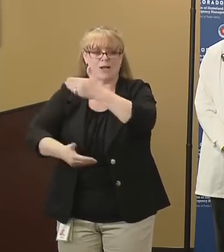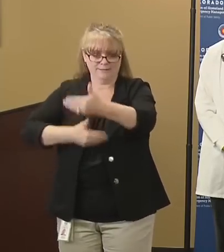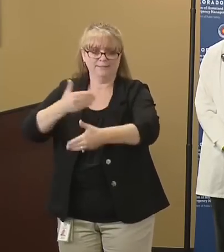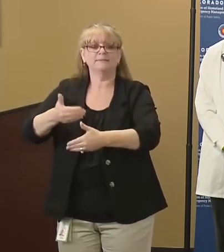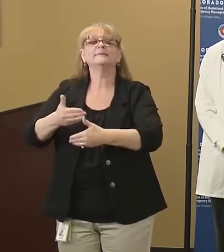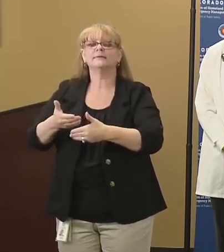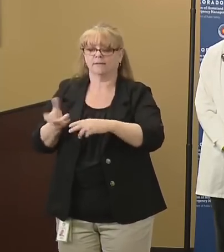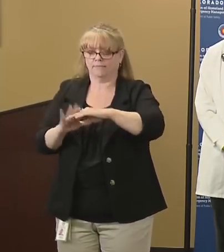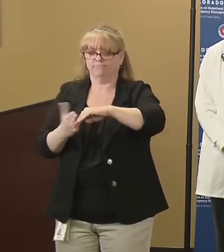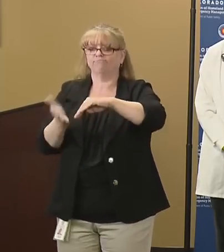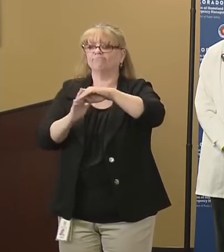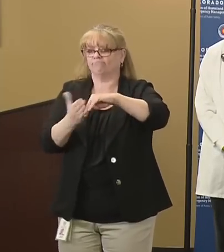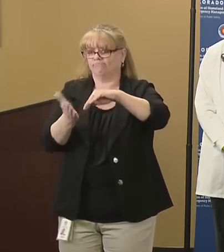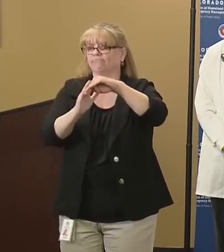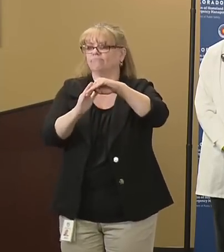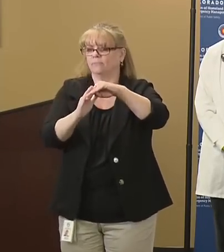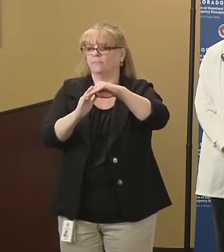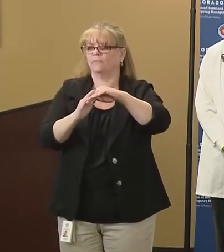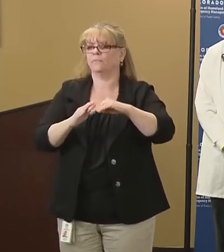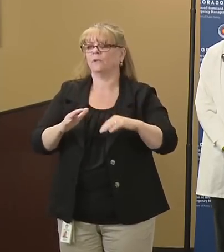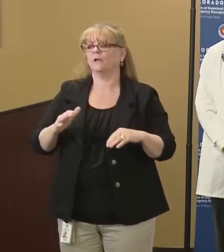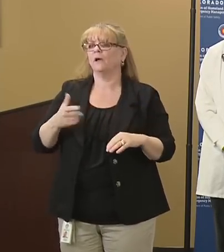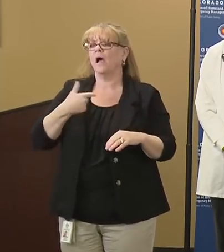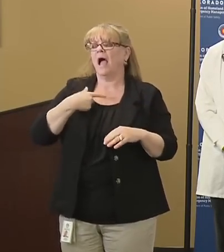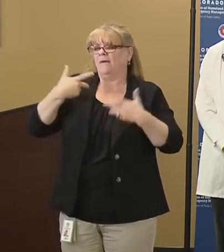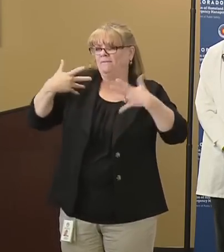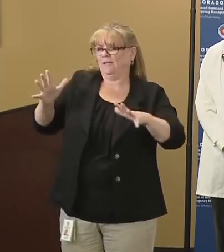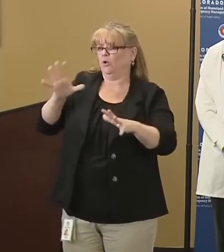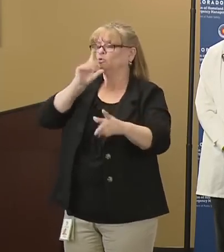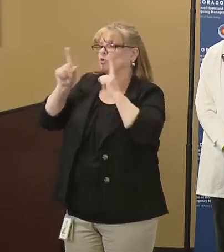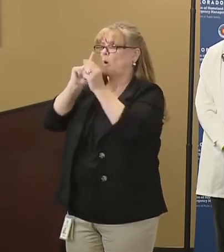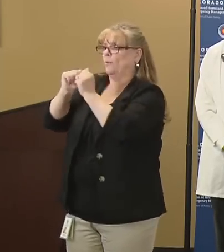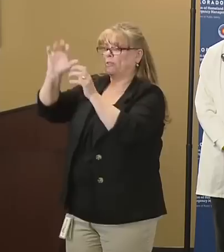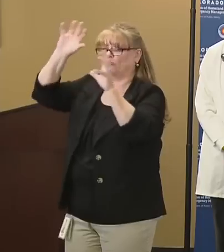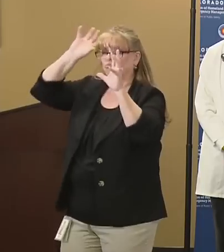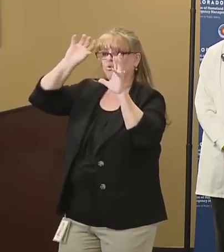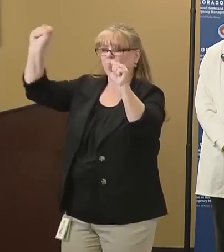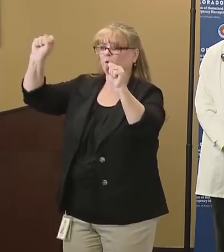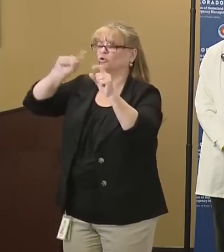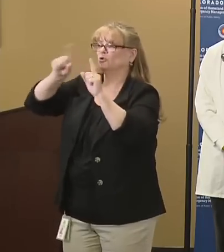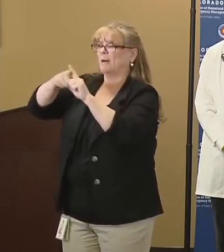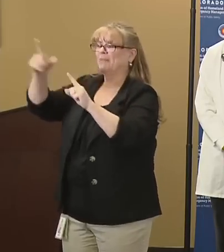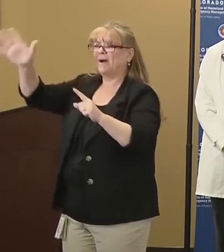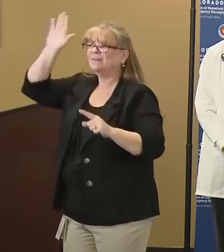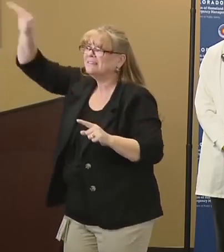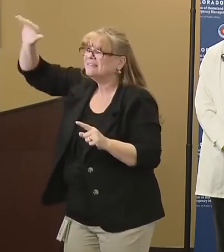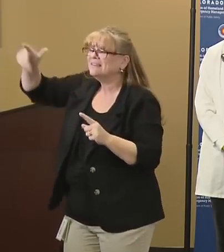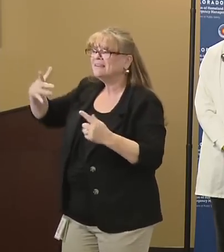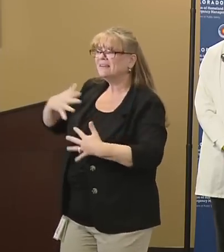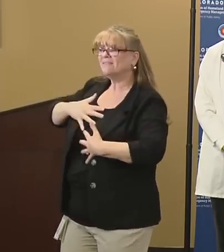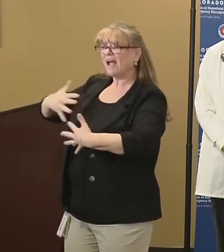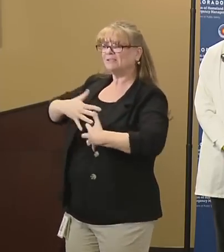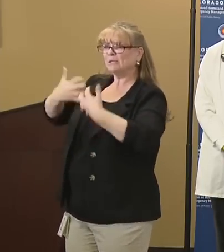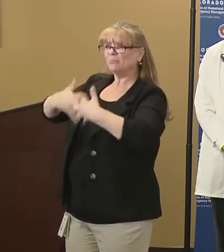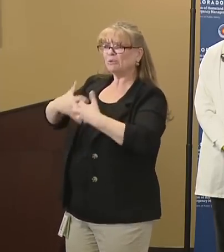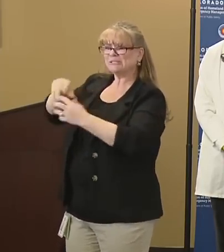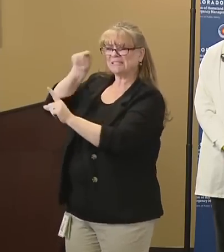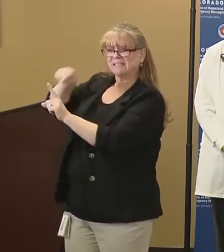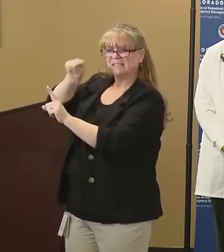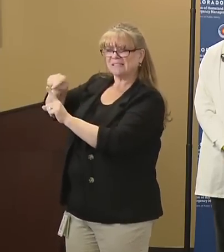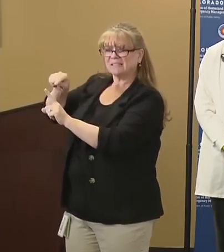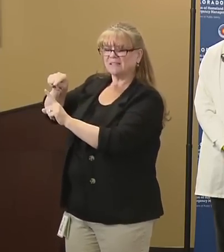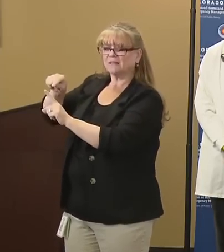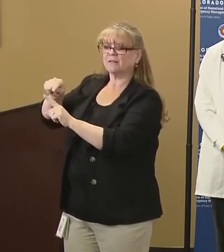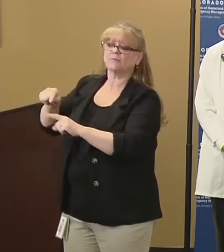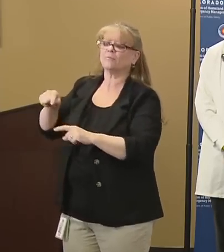to the President today with regard to the ventilators. You can see that we had needed 654,095 masks. That leaves a deficit of